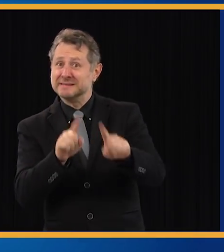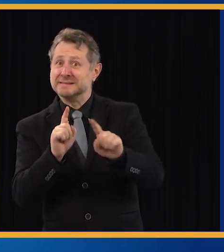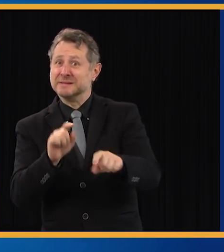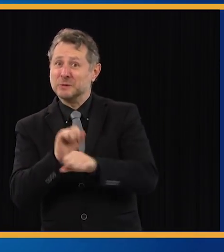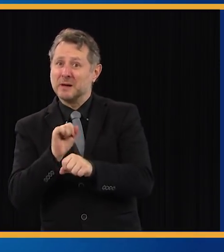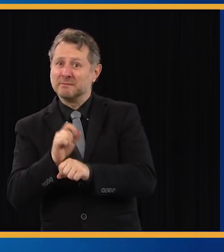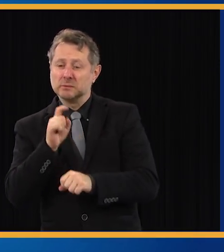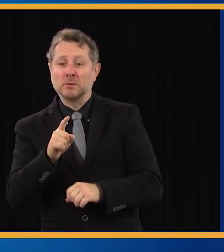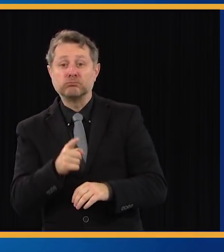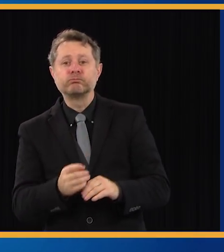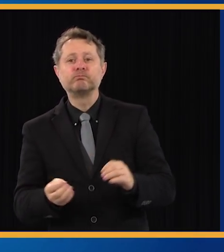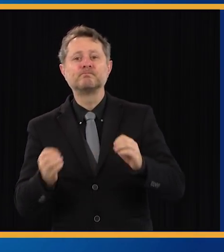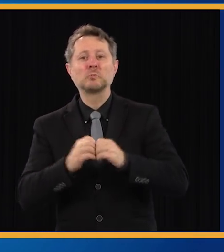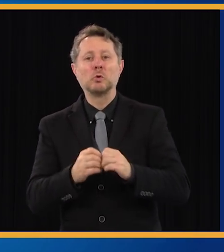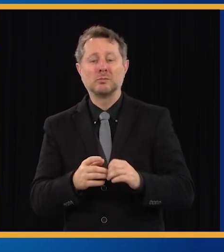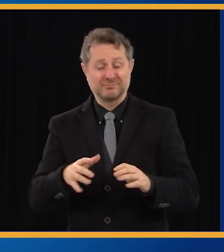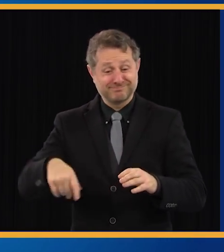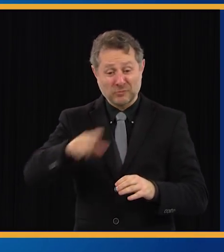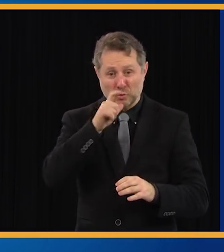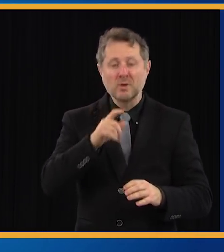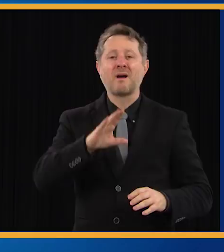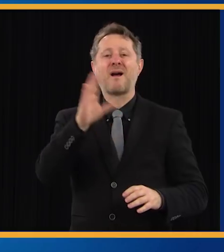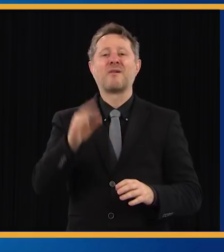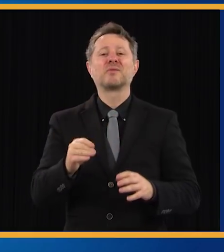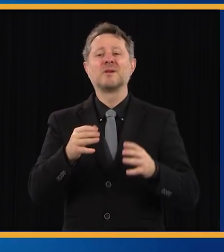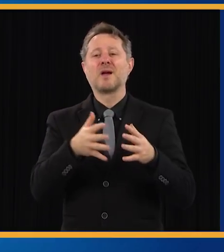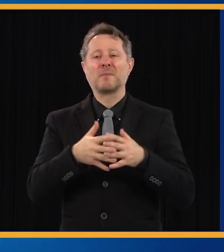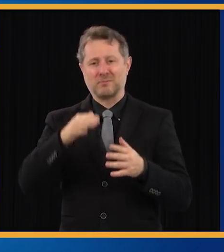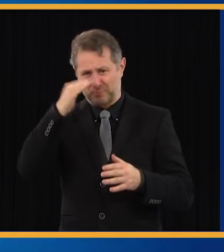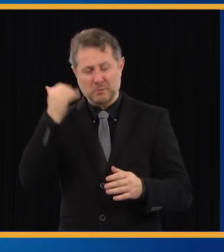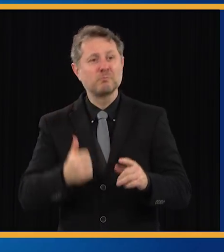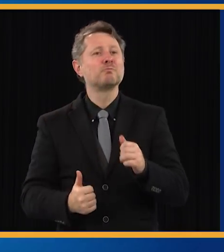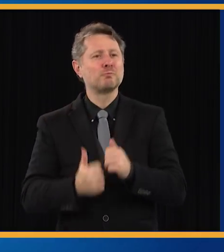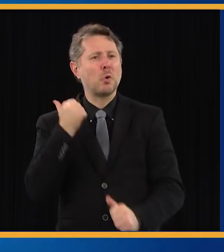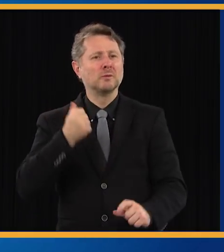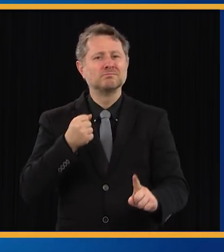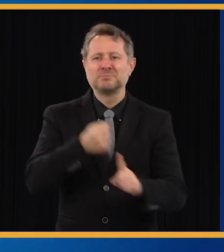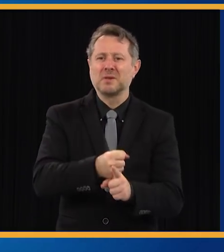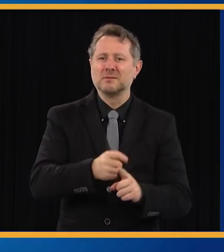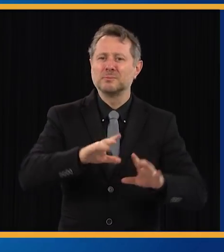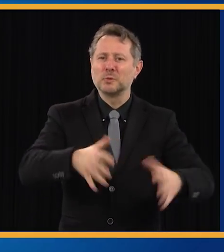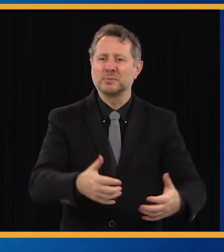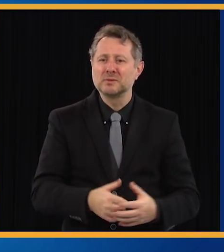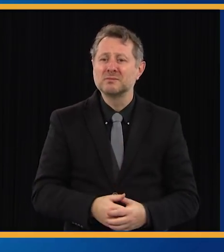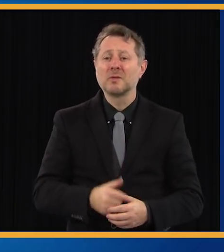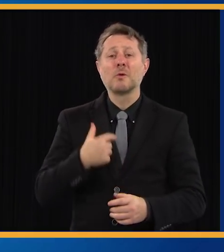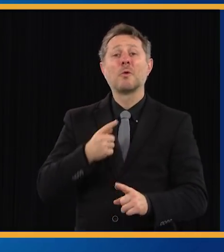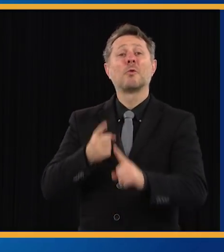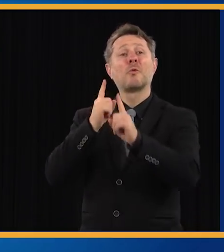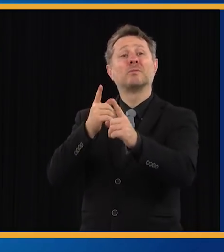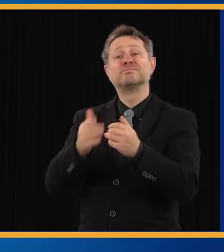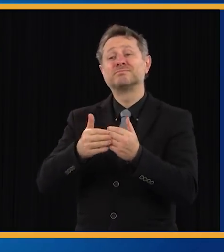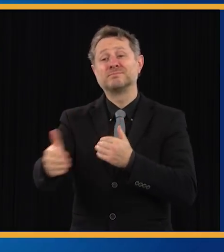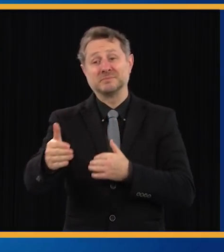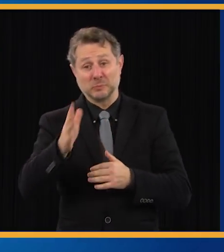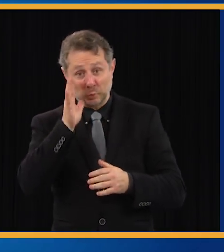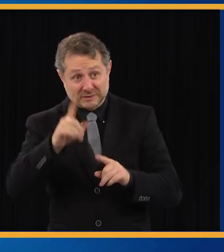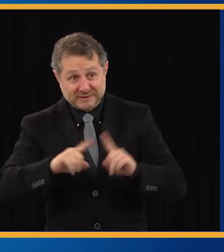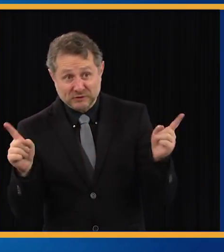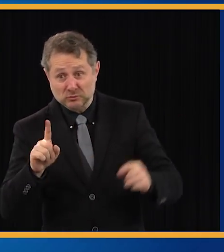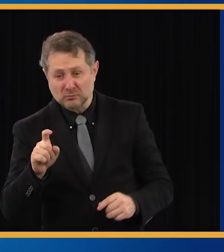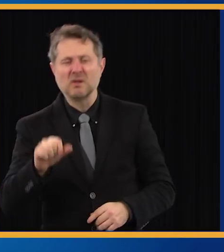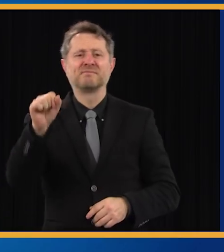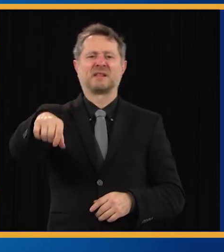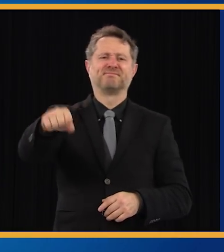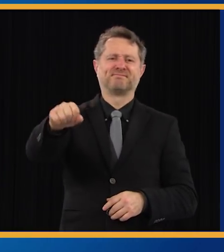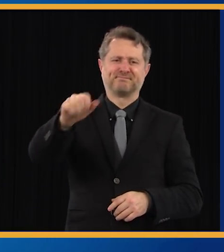disproportionately African American, Latino? So, is life going to be different? Yes, life is going to be different. But